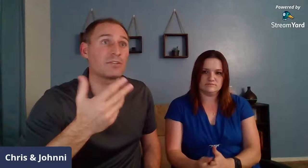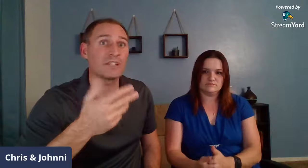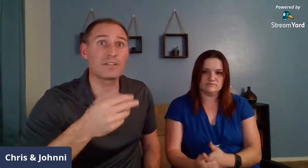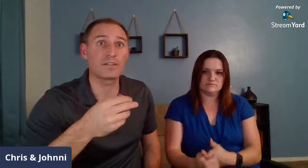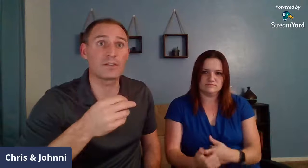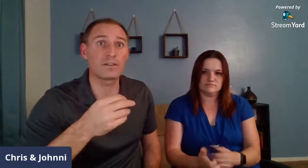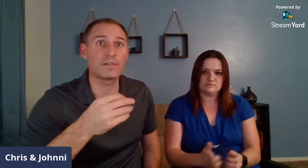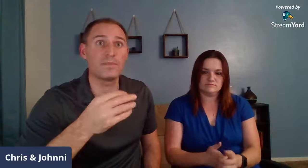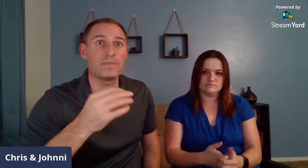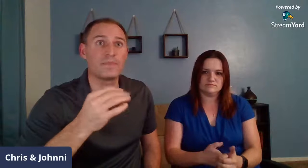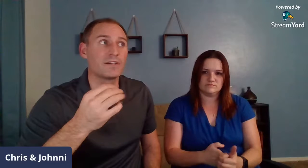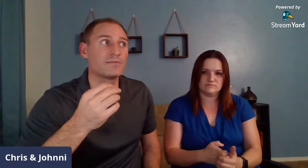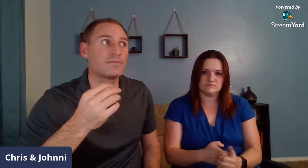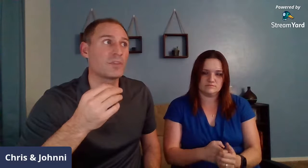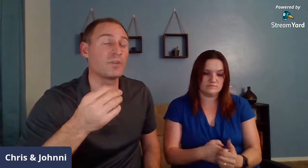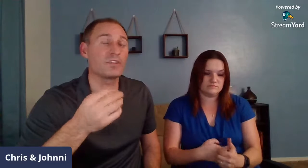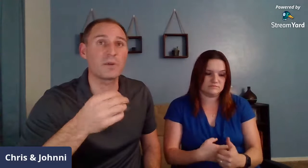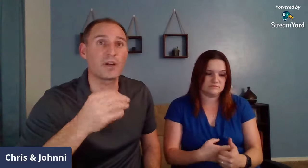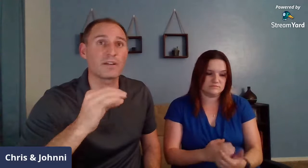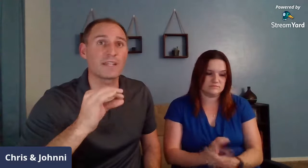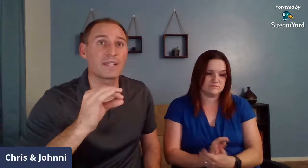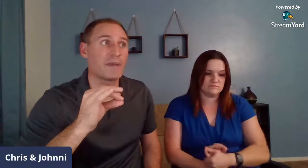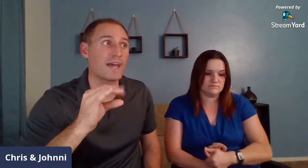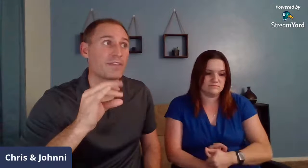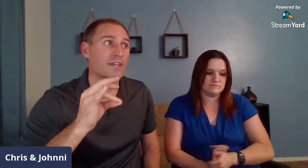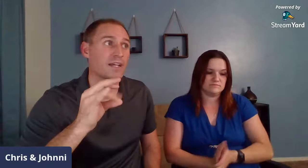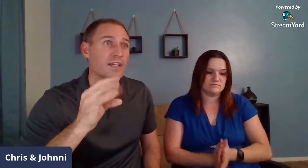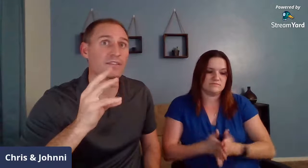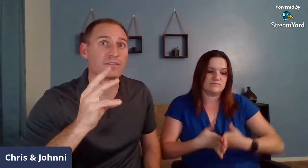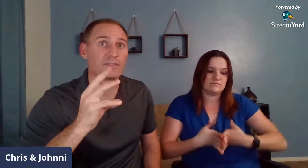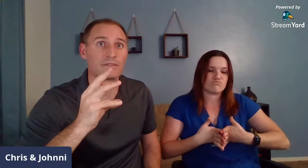need to learn, for the most part, like math or calculus or